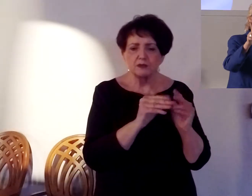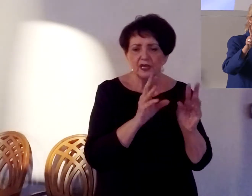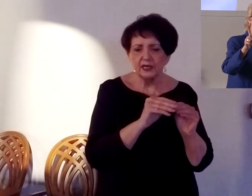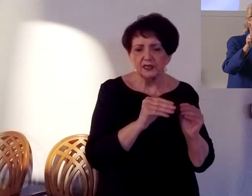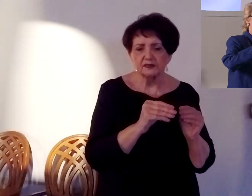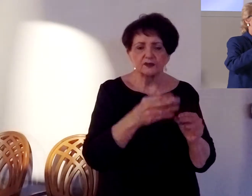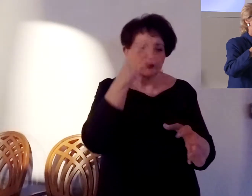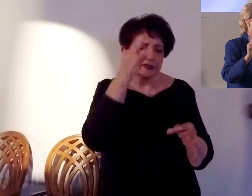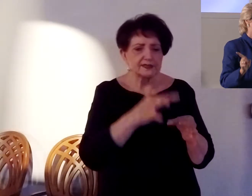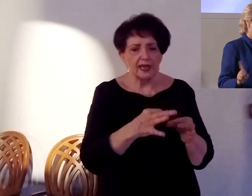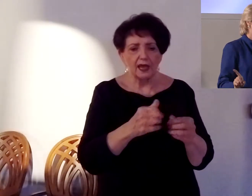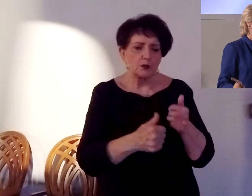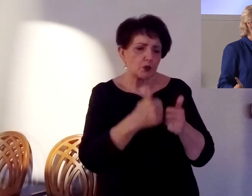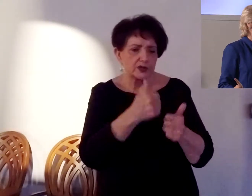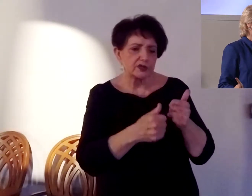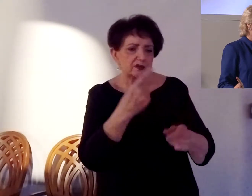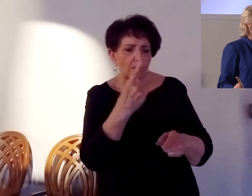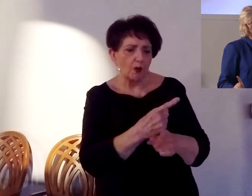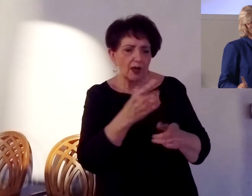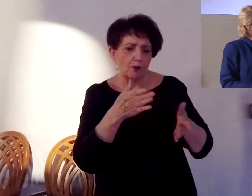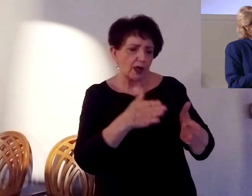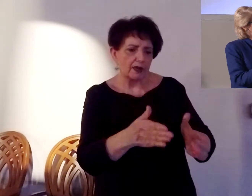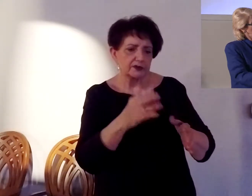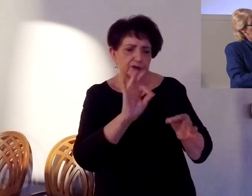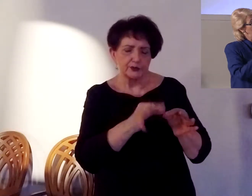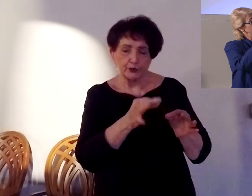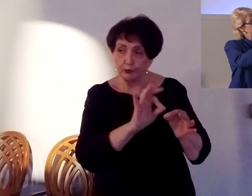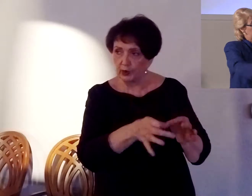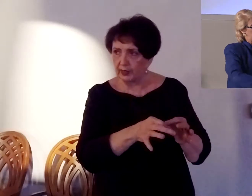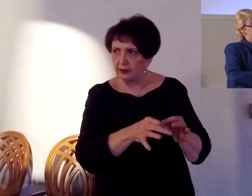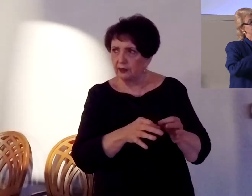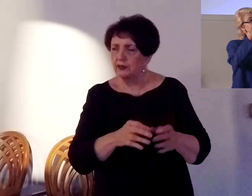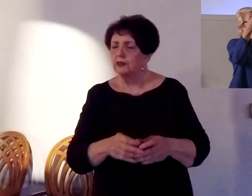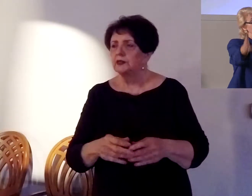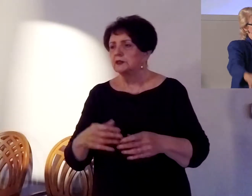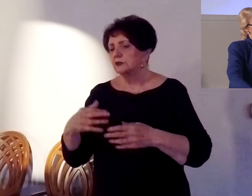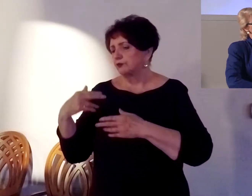the way to interpret it, right? And so over the